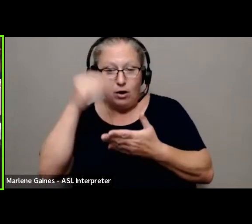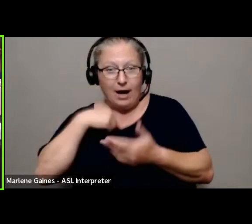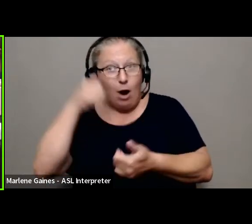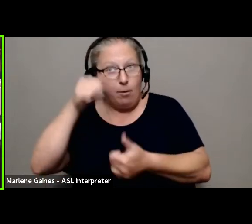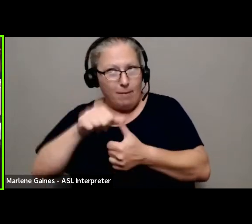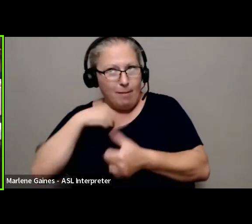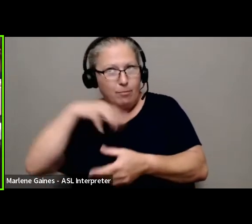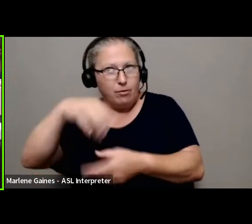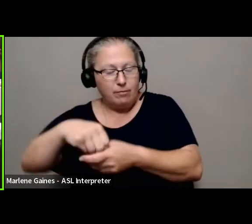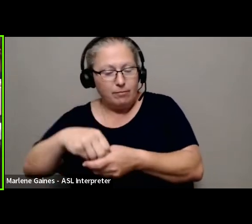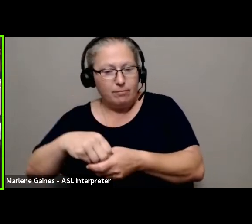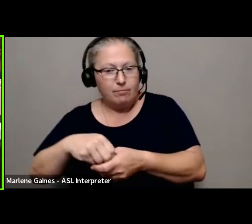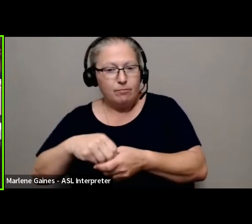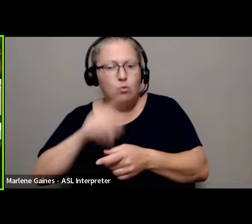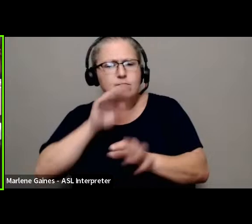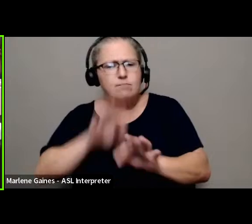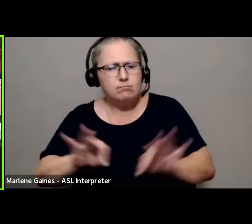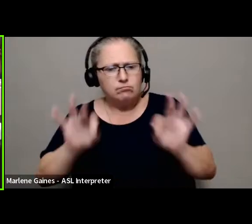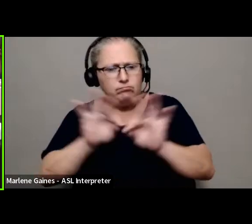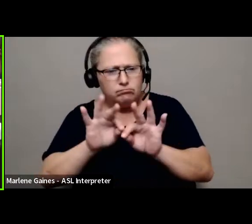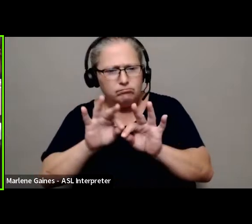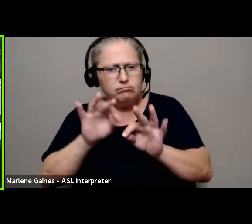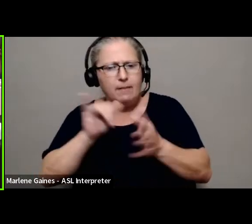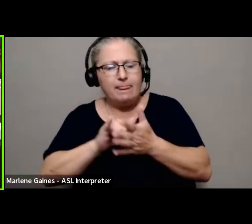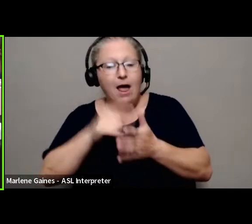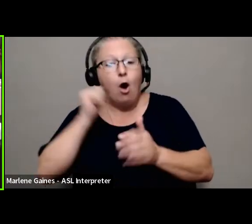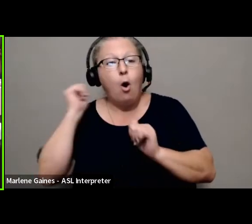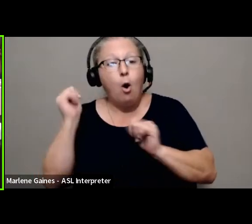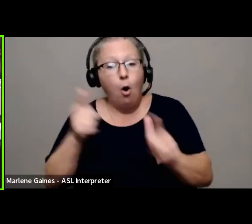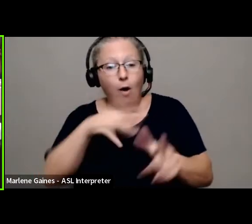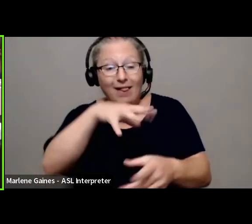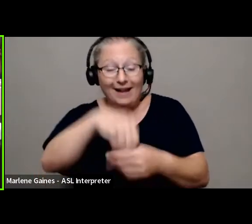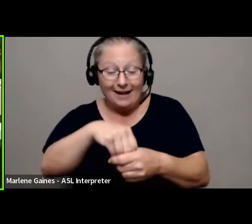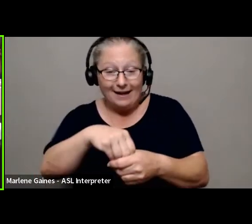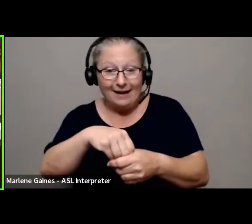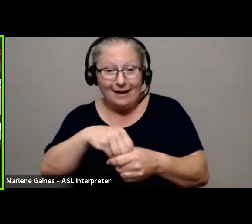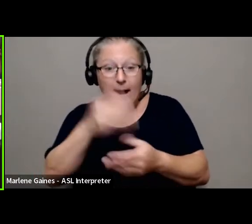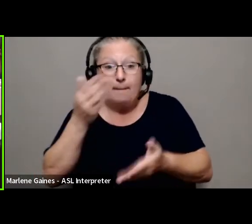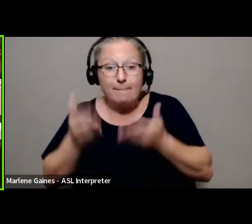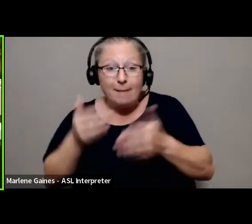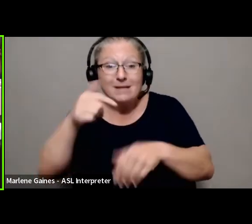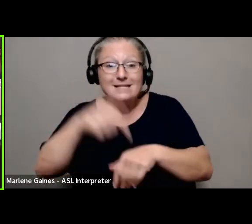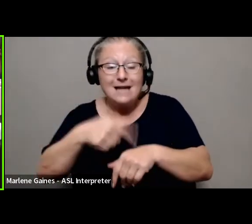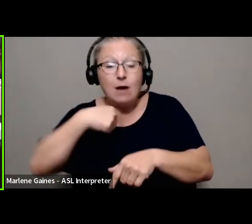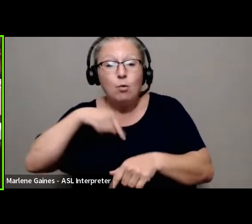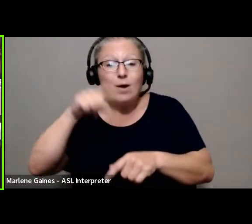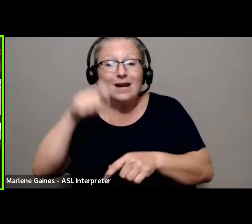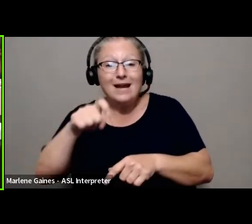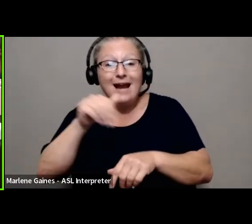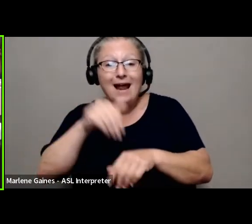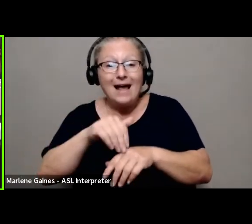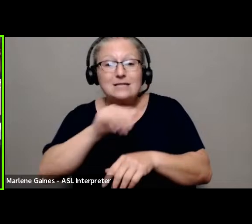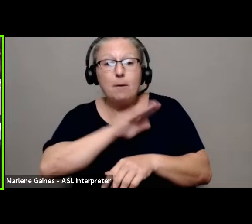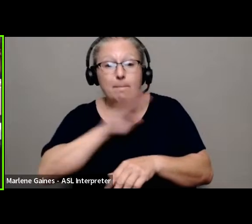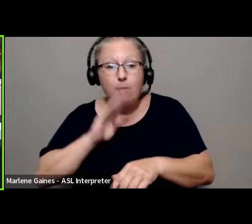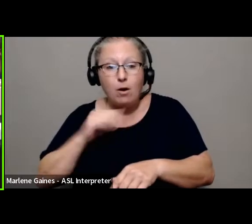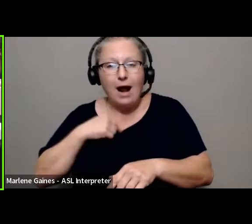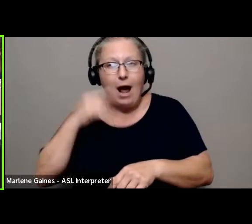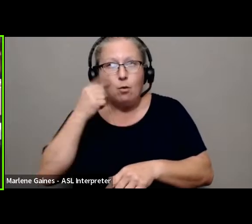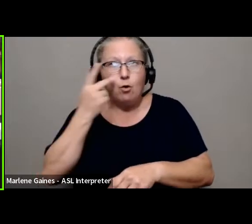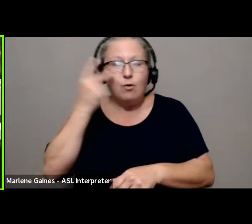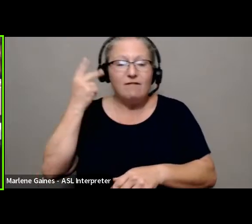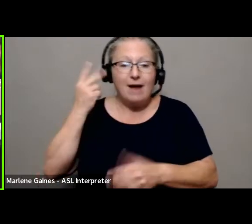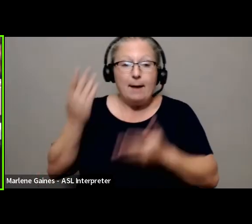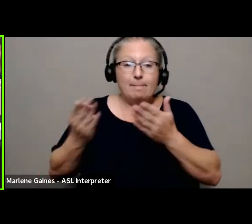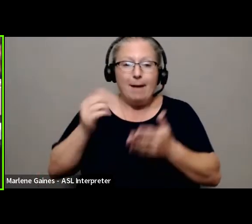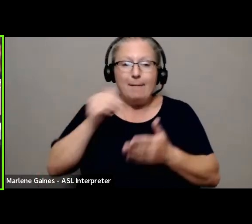being a part of, was crucial in signaling that we were all in. Maybe it's a time that we need as a board. I mean, I will reflect on